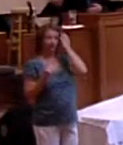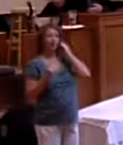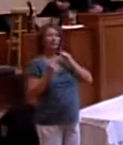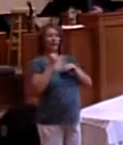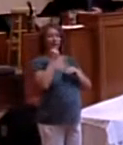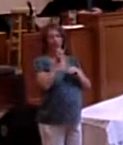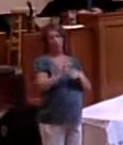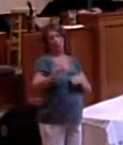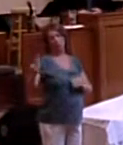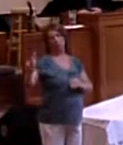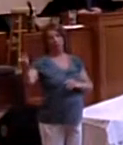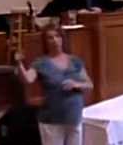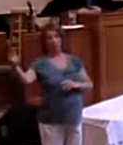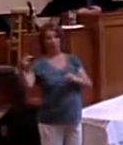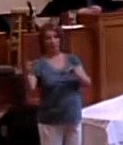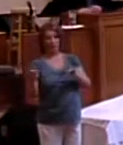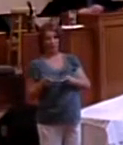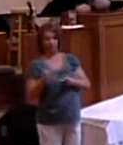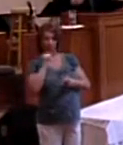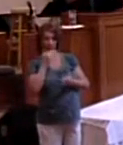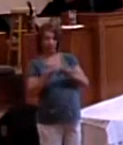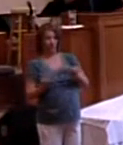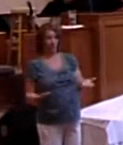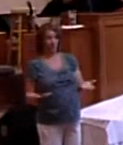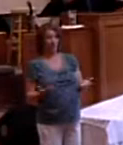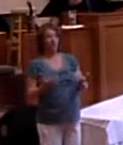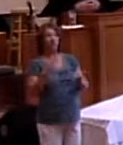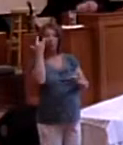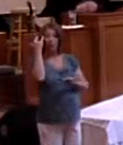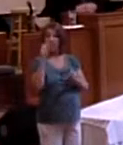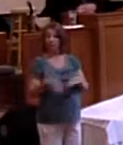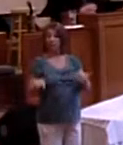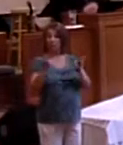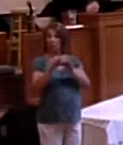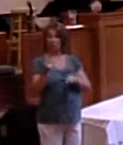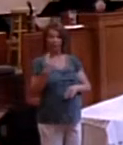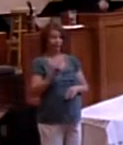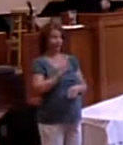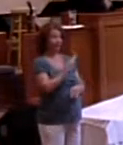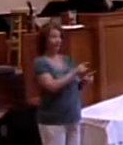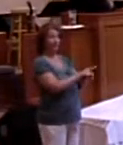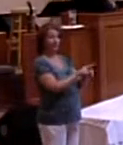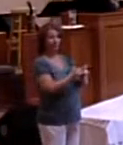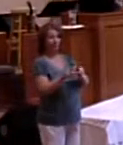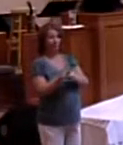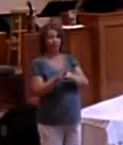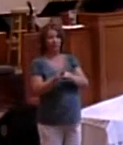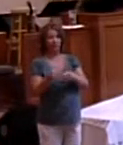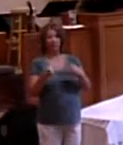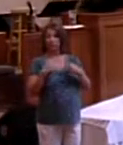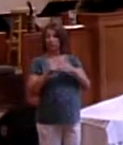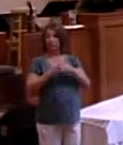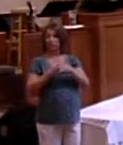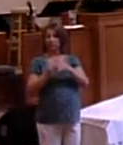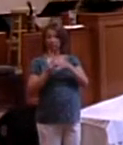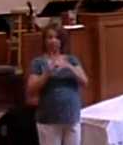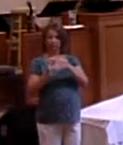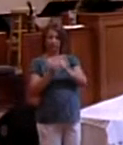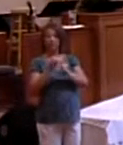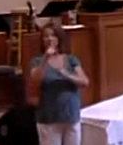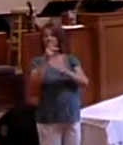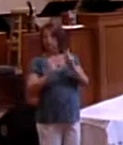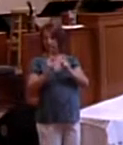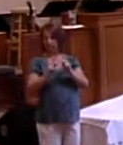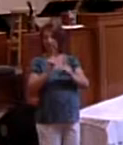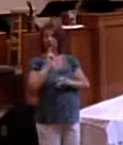maybe somewhere else. That's why it's important for us to build a relationship with others. That's why it's important for us to make